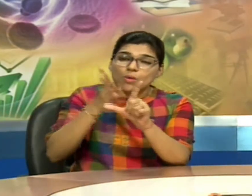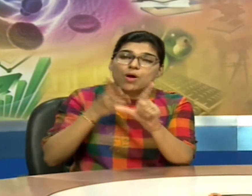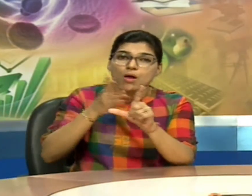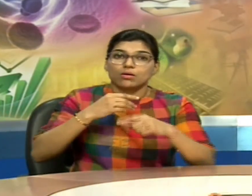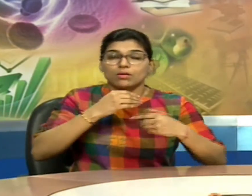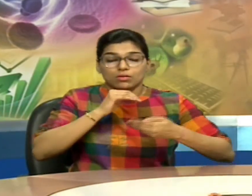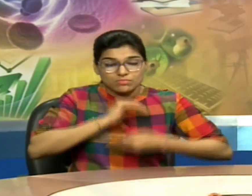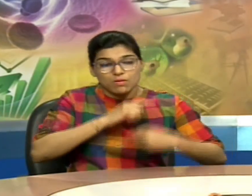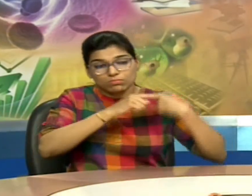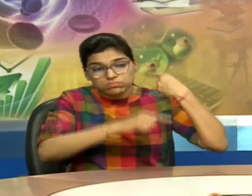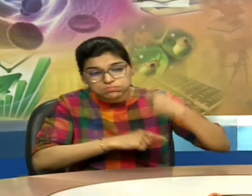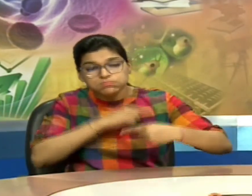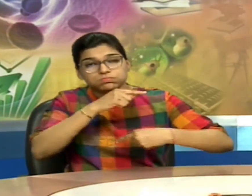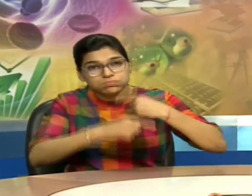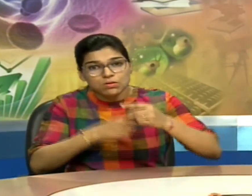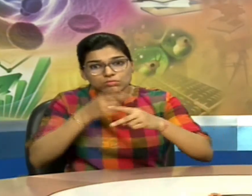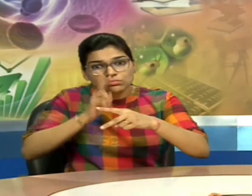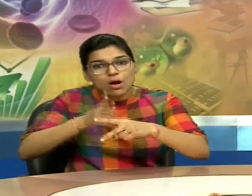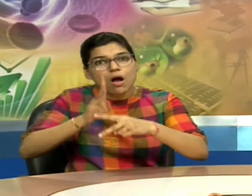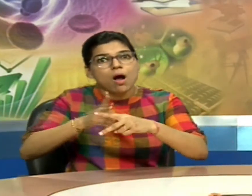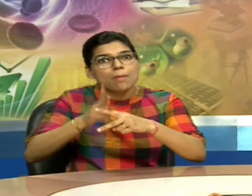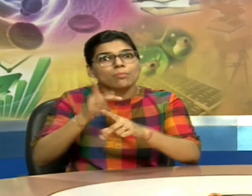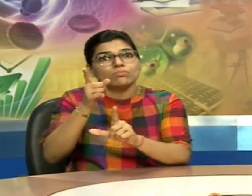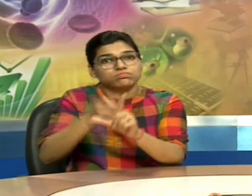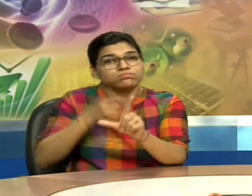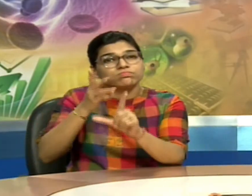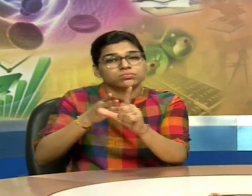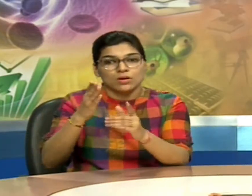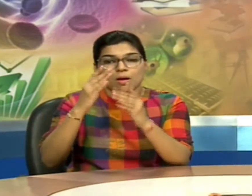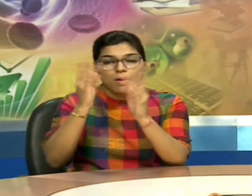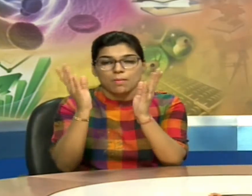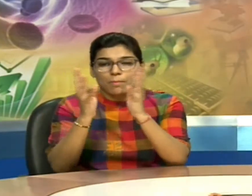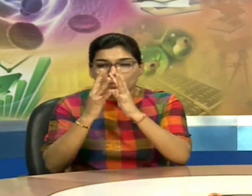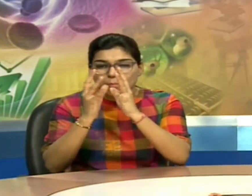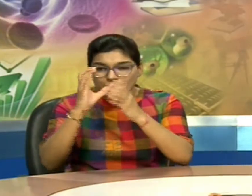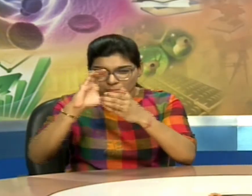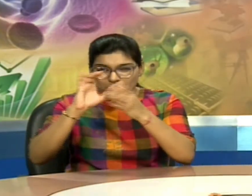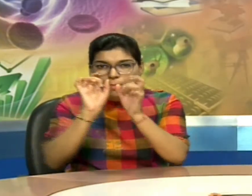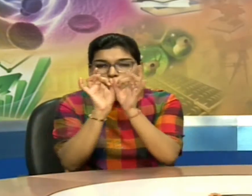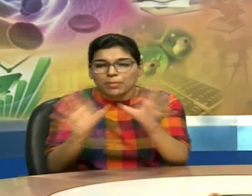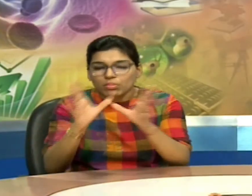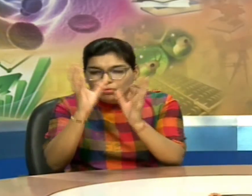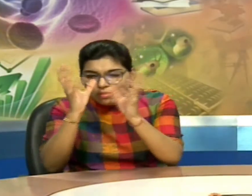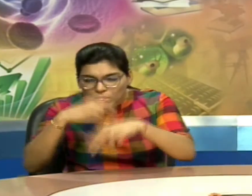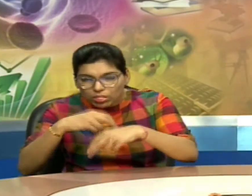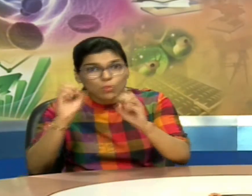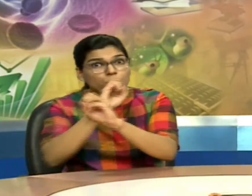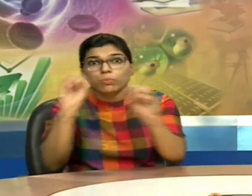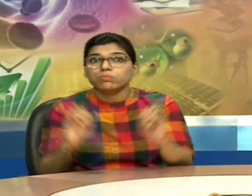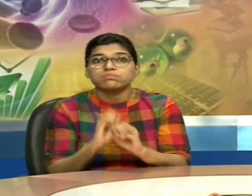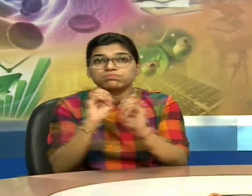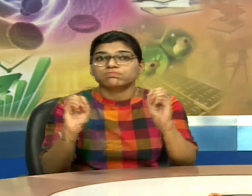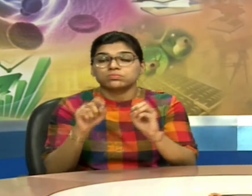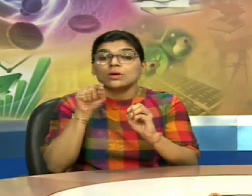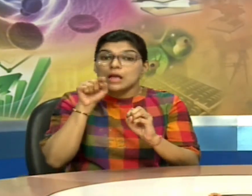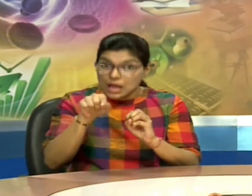Non-biodegradable things, they don't get decomposed. They are still the same.